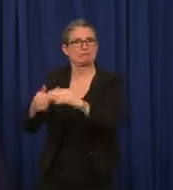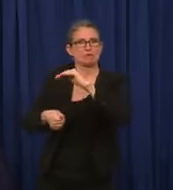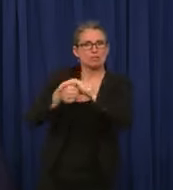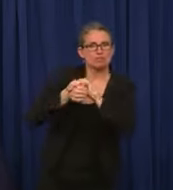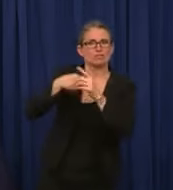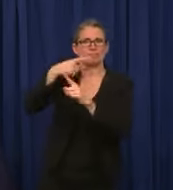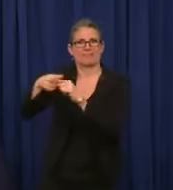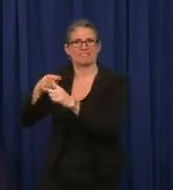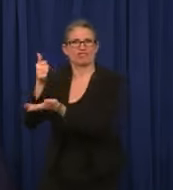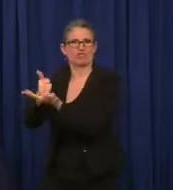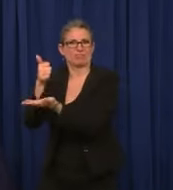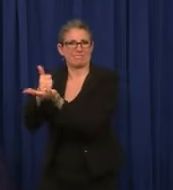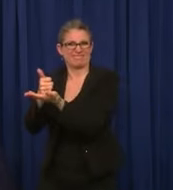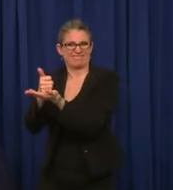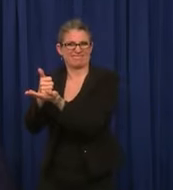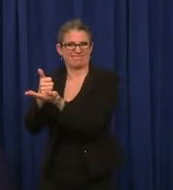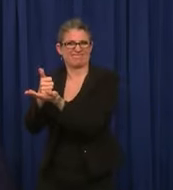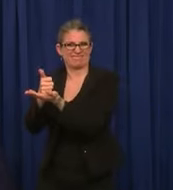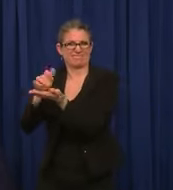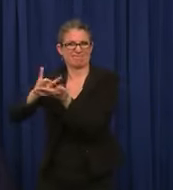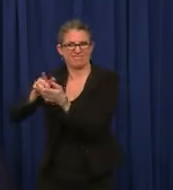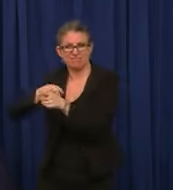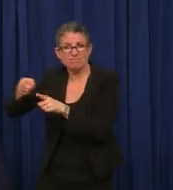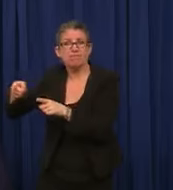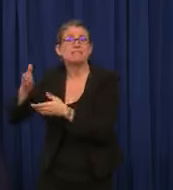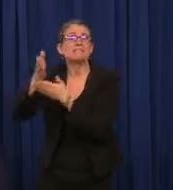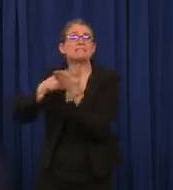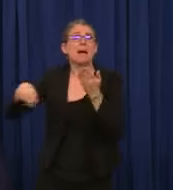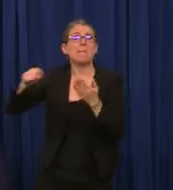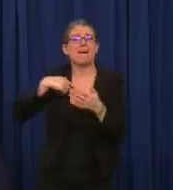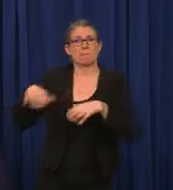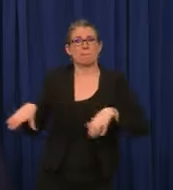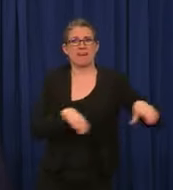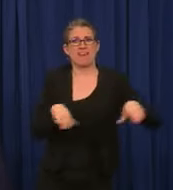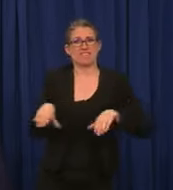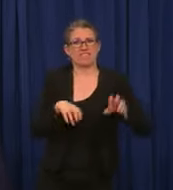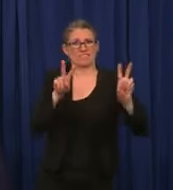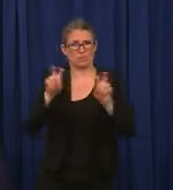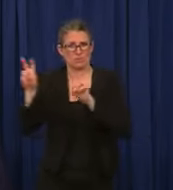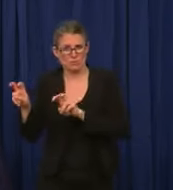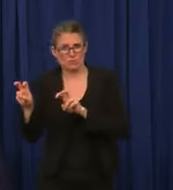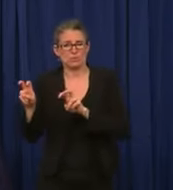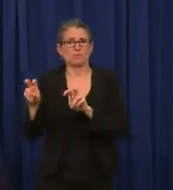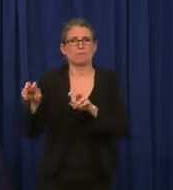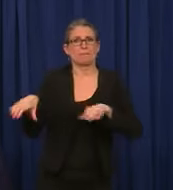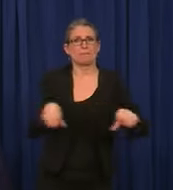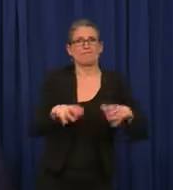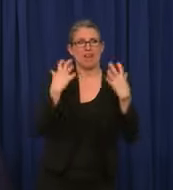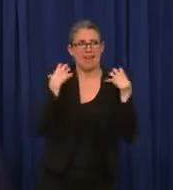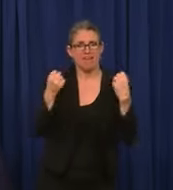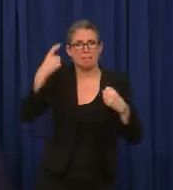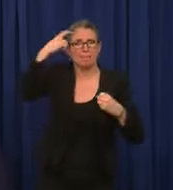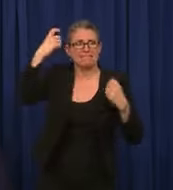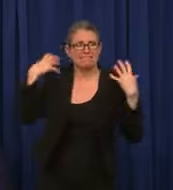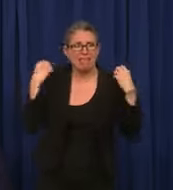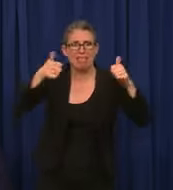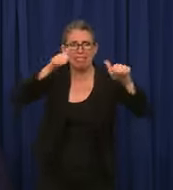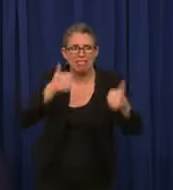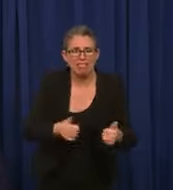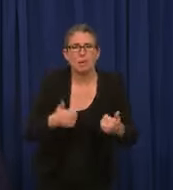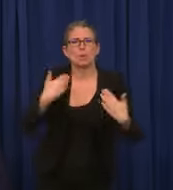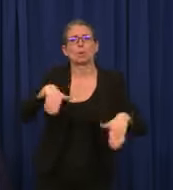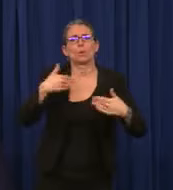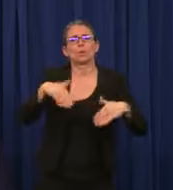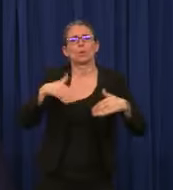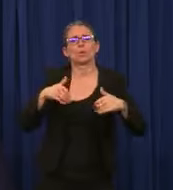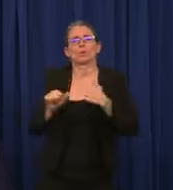concerns run higher in the homelessness population than they do without. So we've included in our planning provisions to make sure